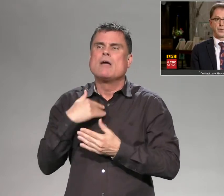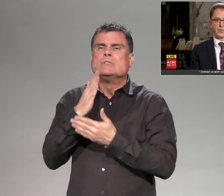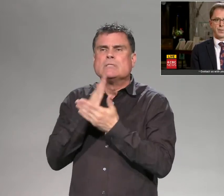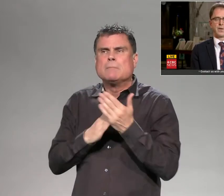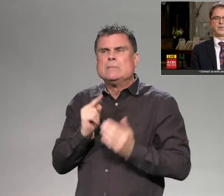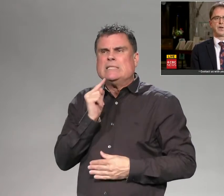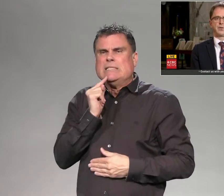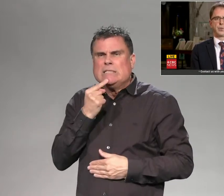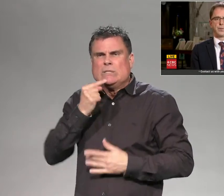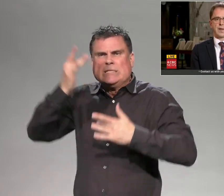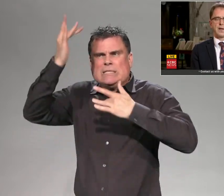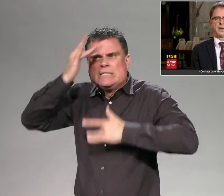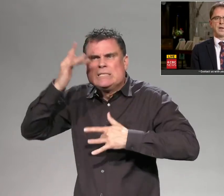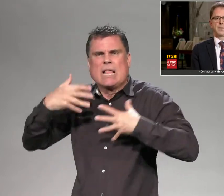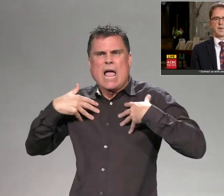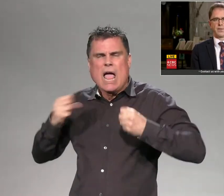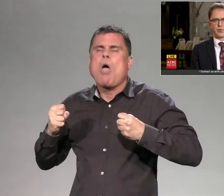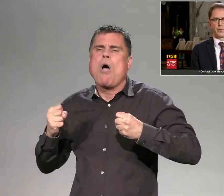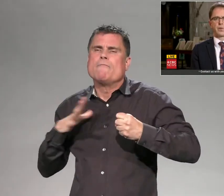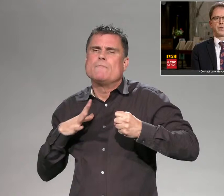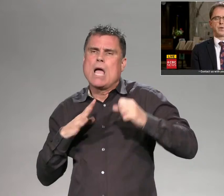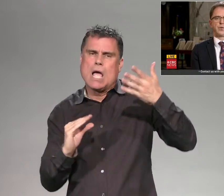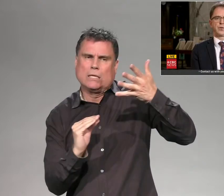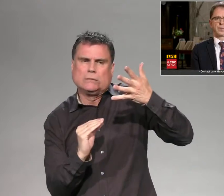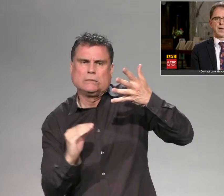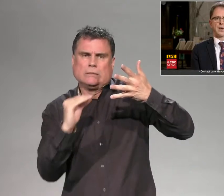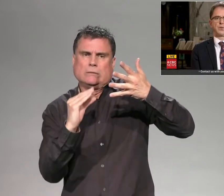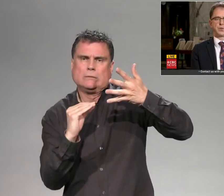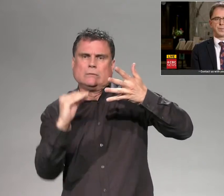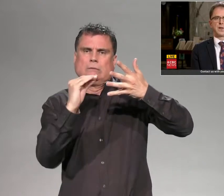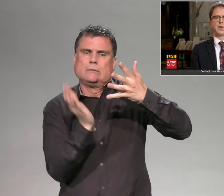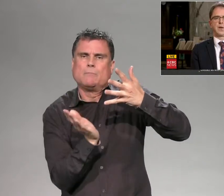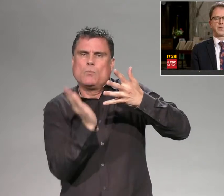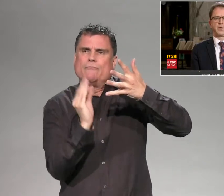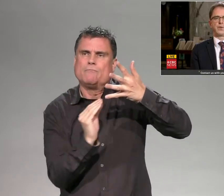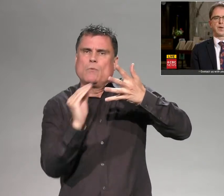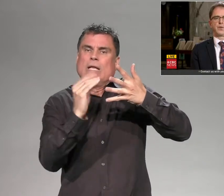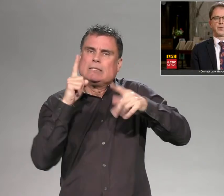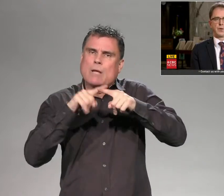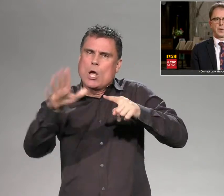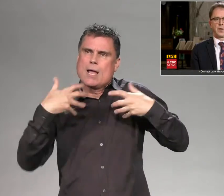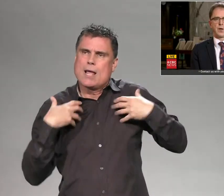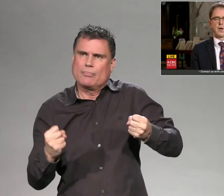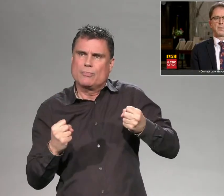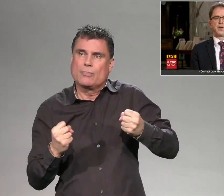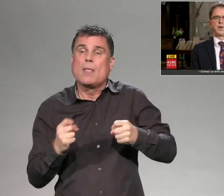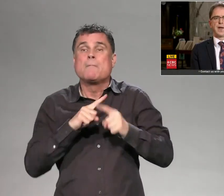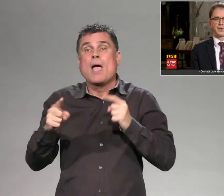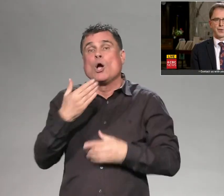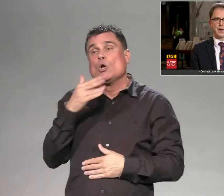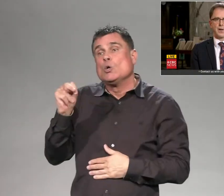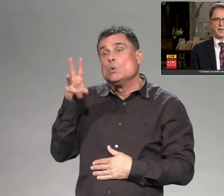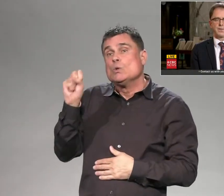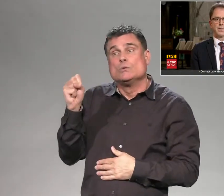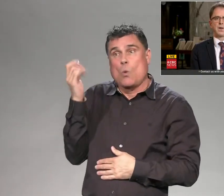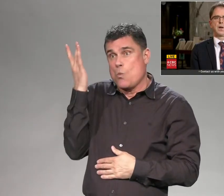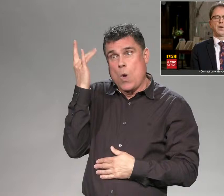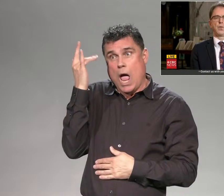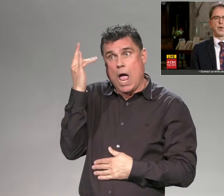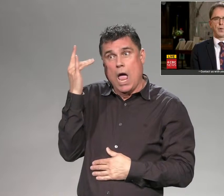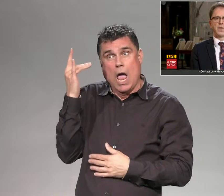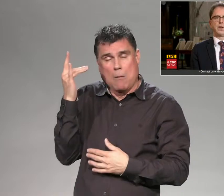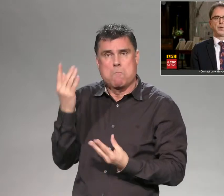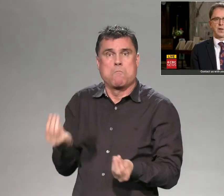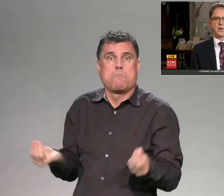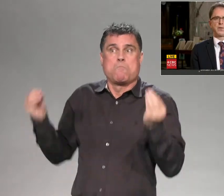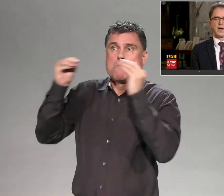is, because of some of the changes we've made and because of the new supply, we should be able to get to your son sooner. But you can't trade off.